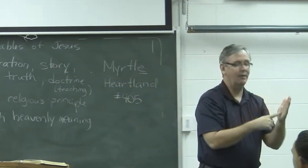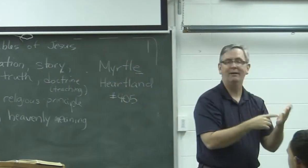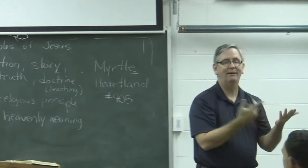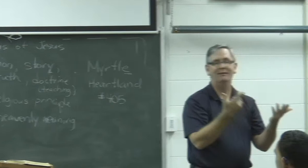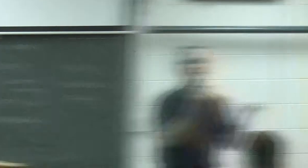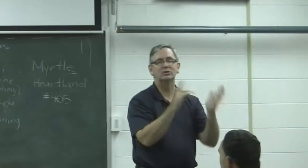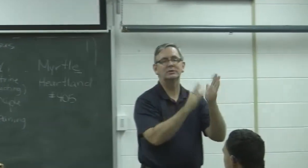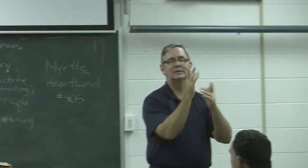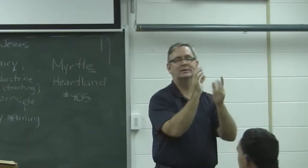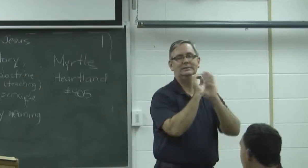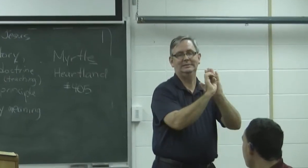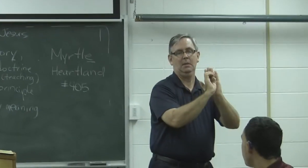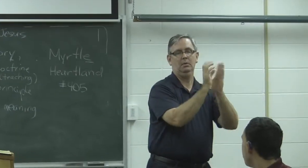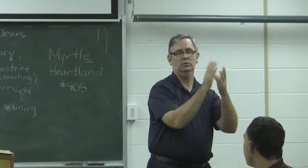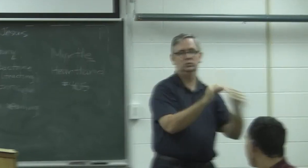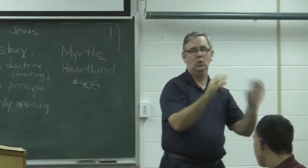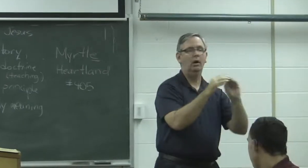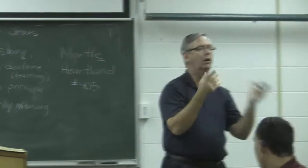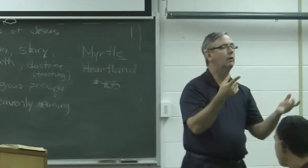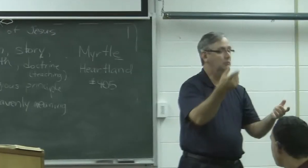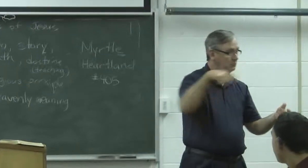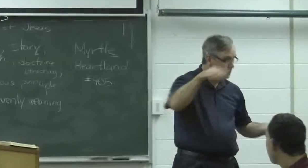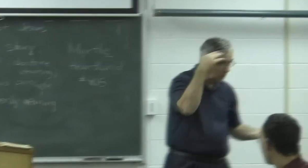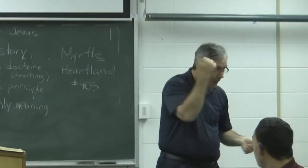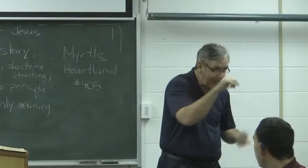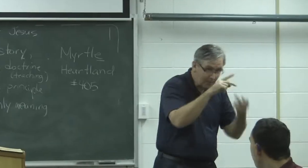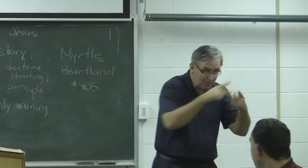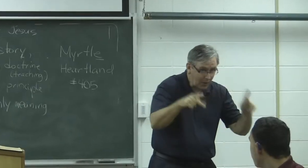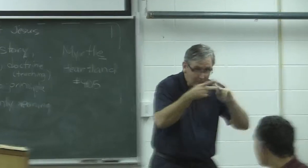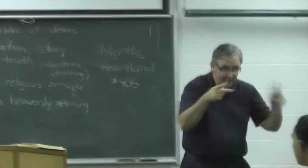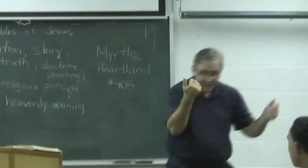But in some of the New Testament, you see a real person.